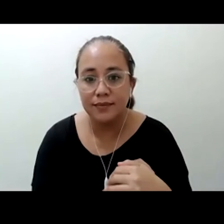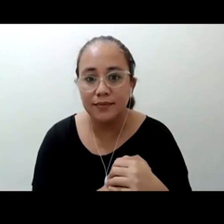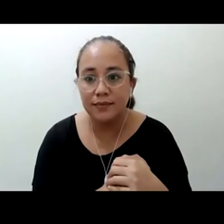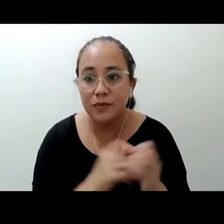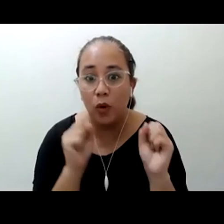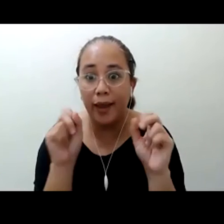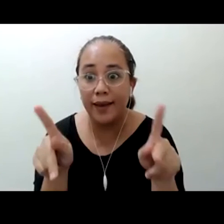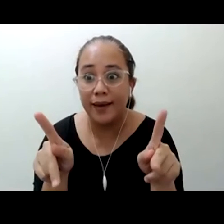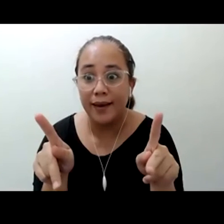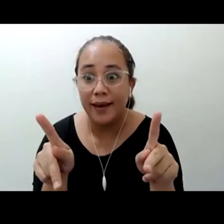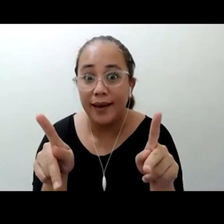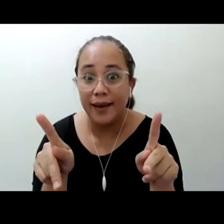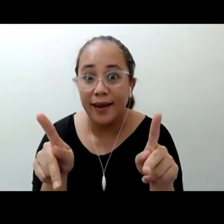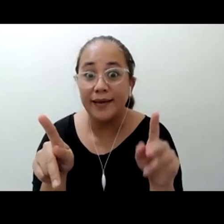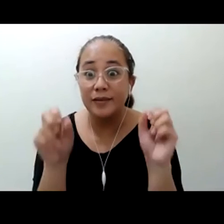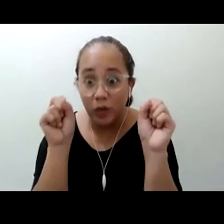Okay, and then